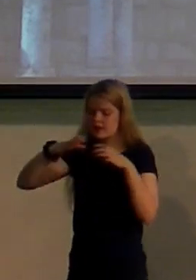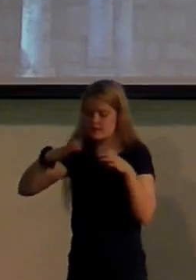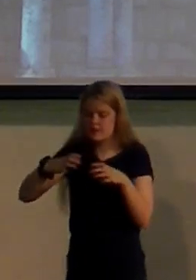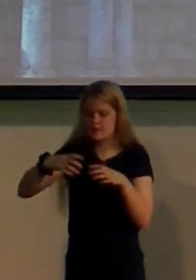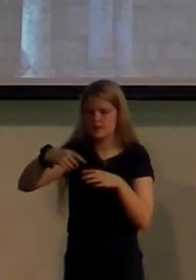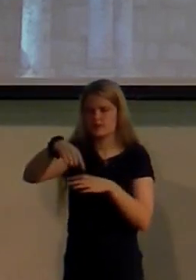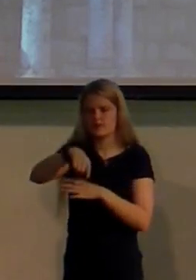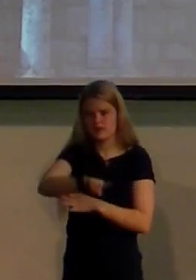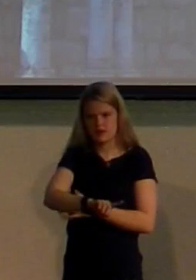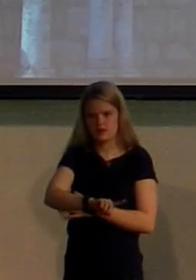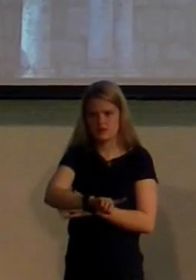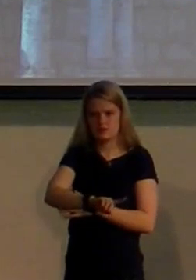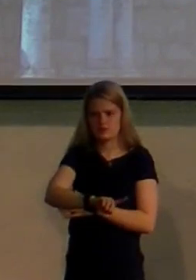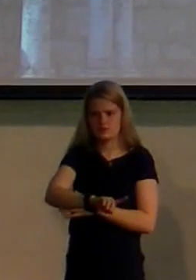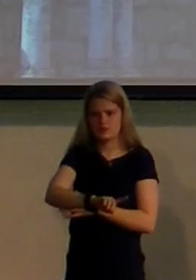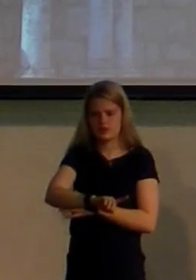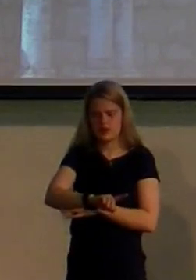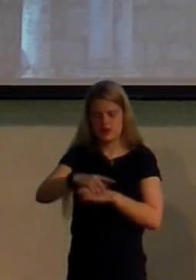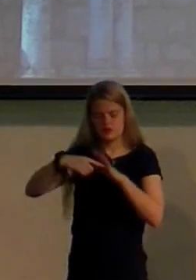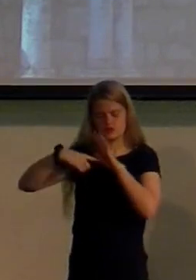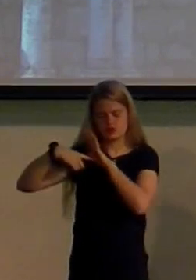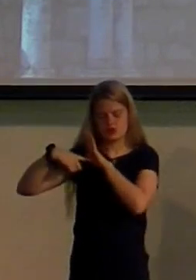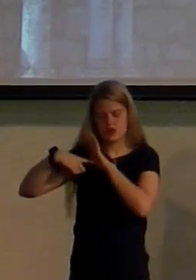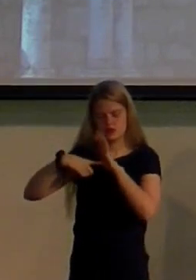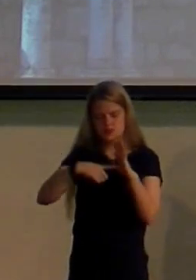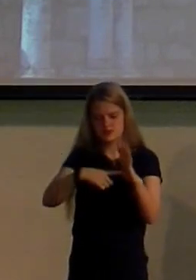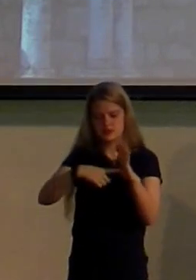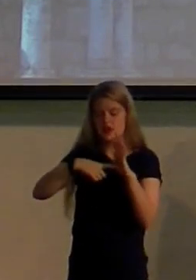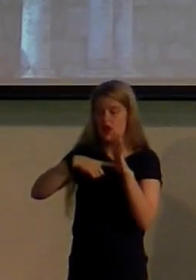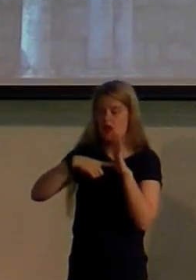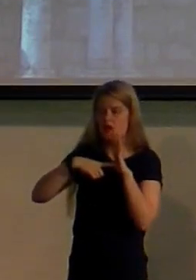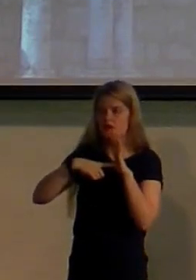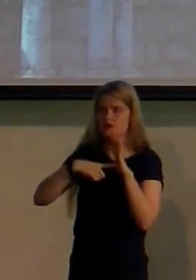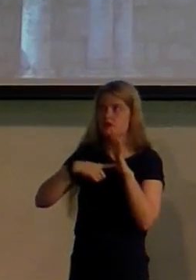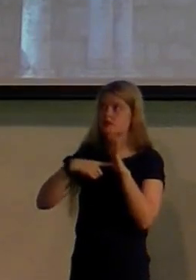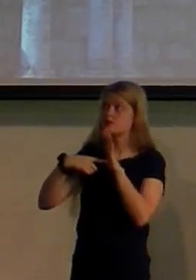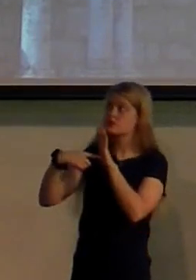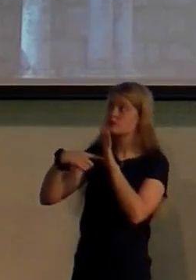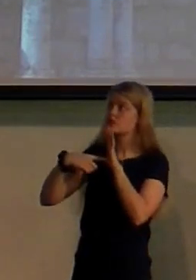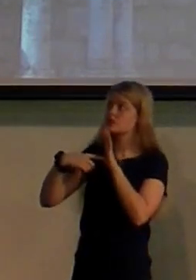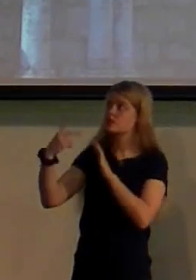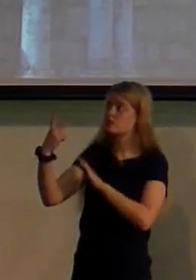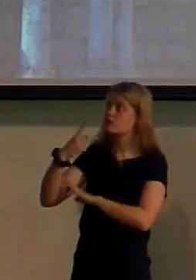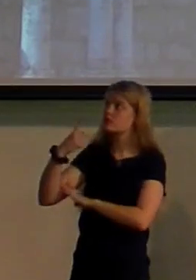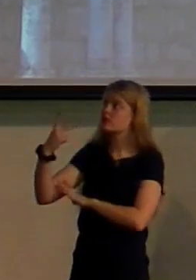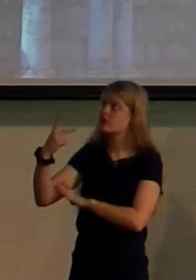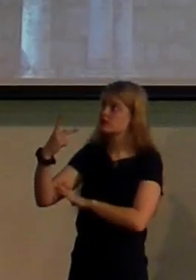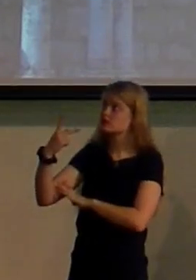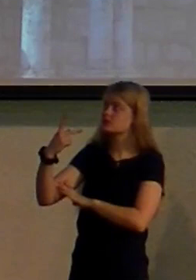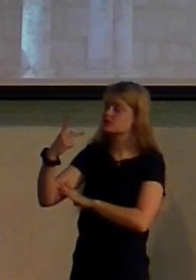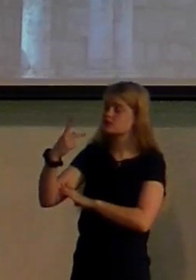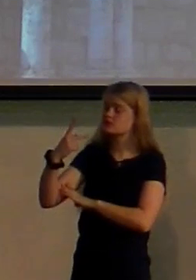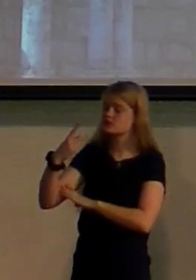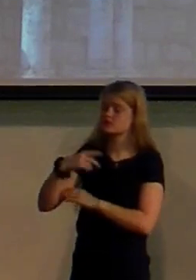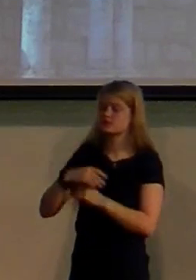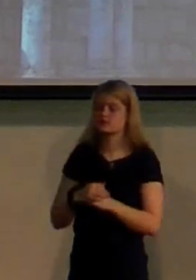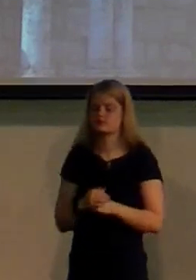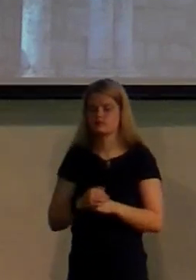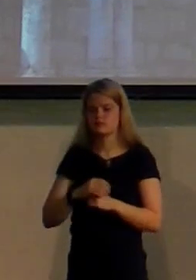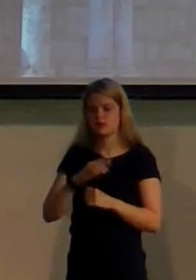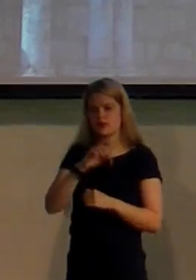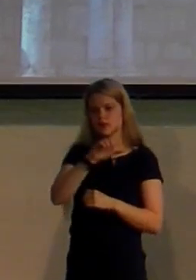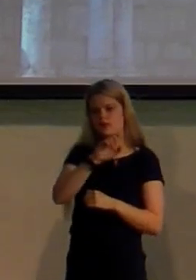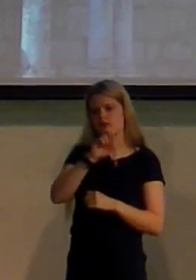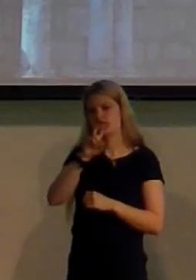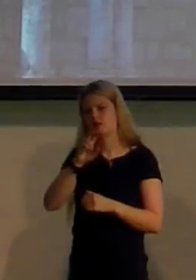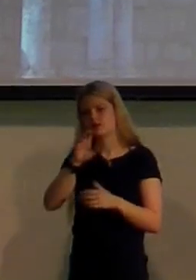And it was to be a sign between you and me, he said, Exodus 31:13. Leviticus 23, he says,